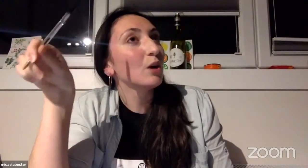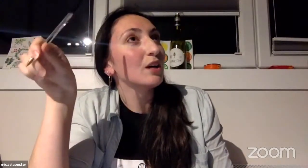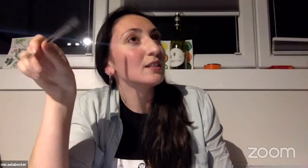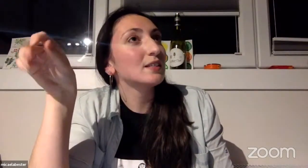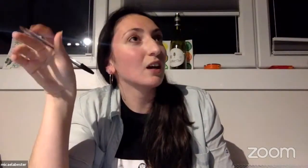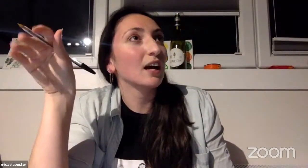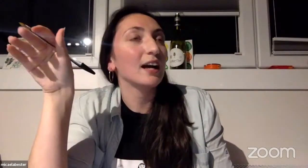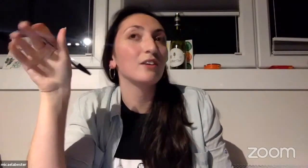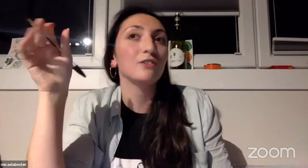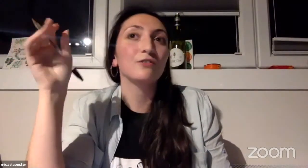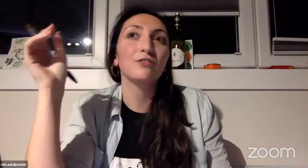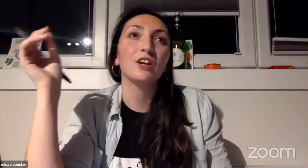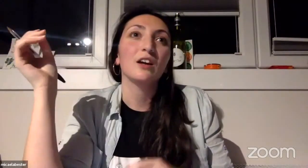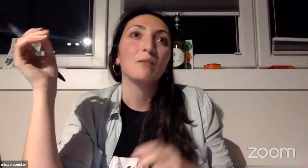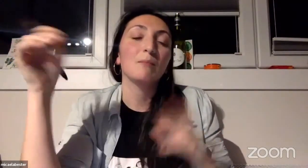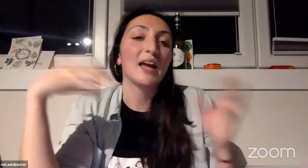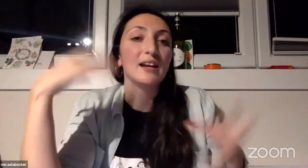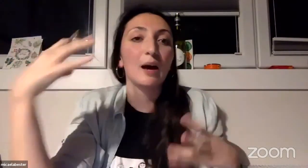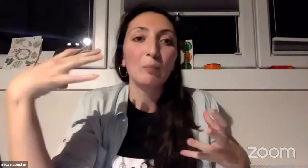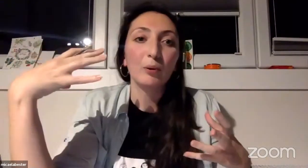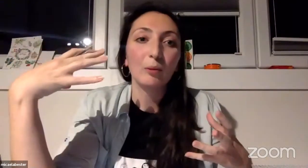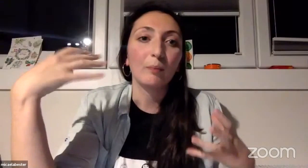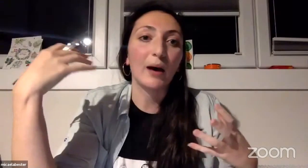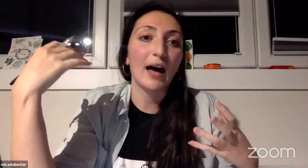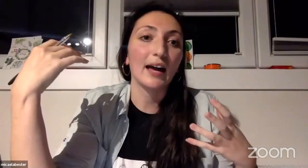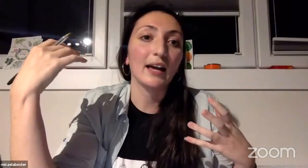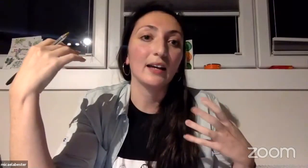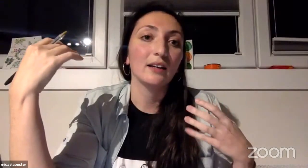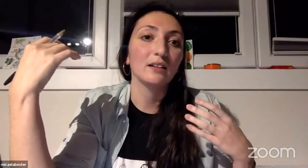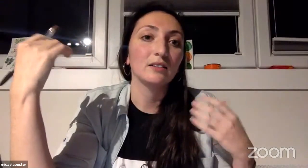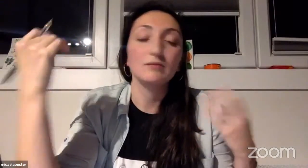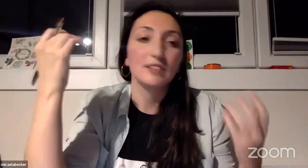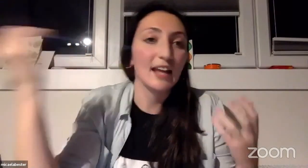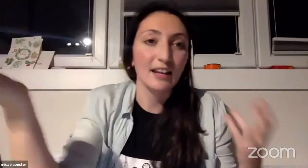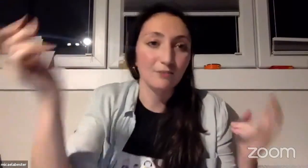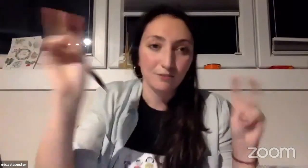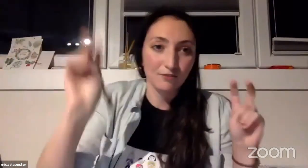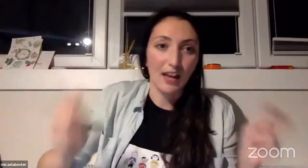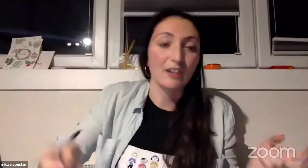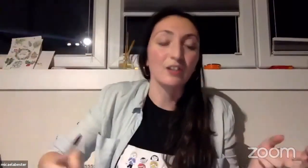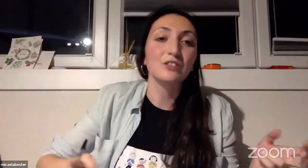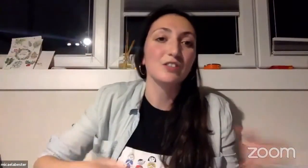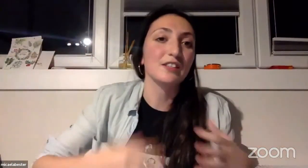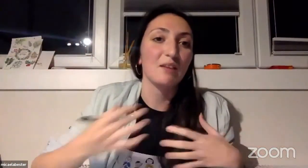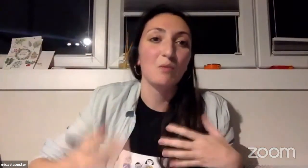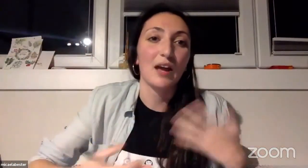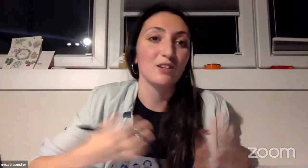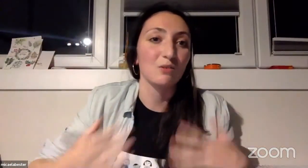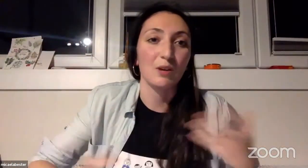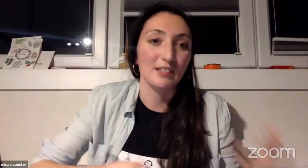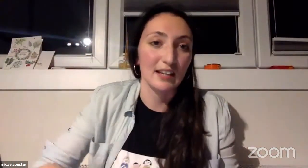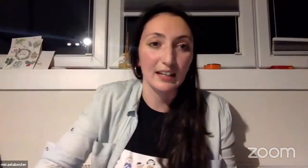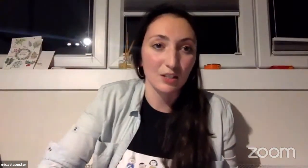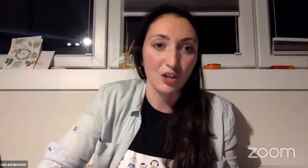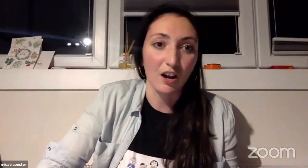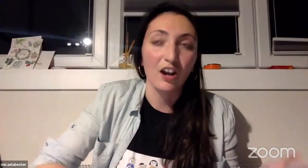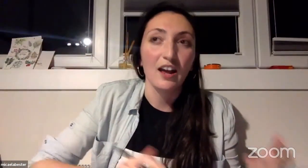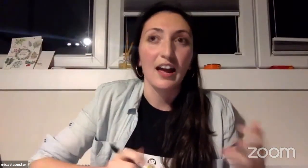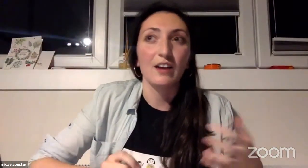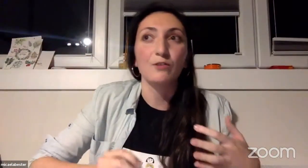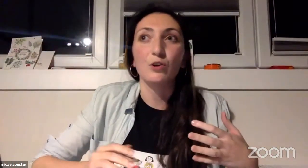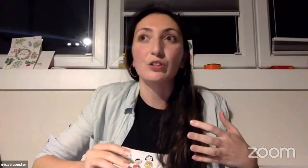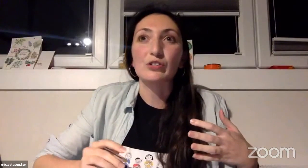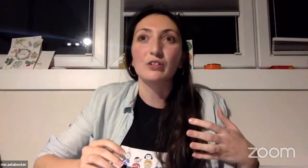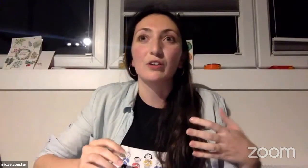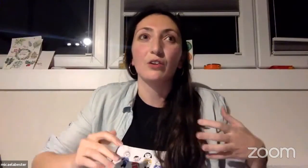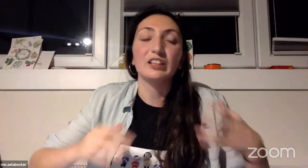New words are kind of made up by native signers, the same way new words in English are.